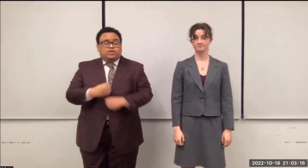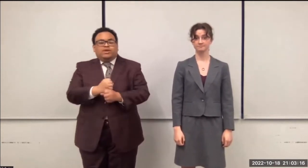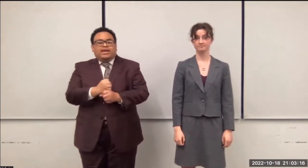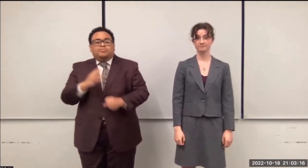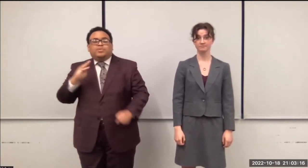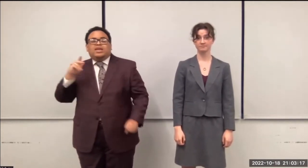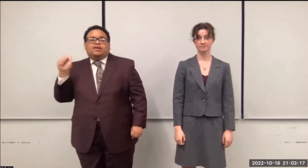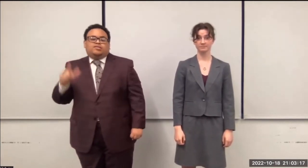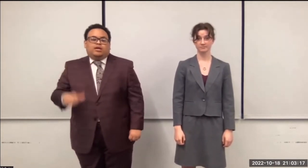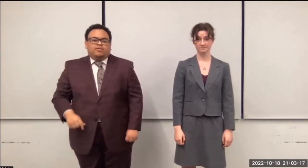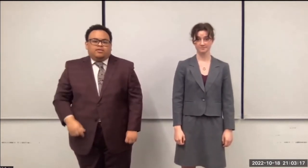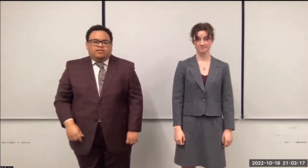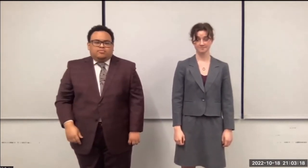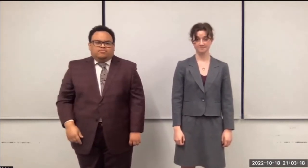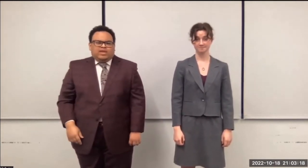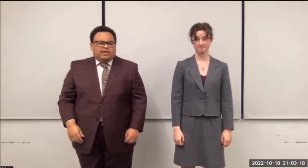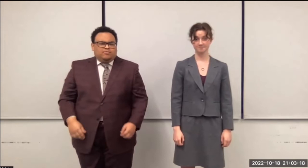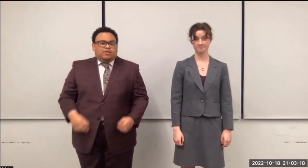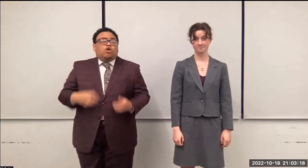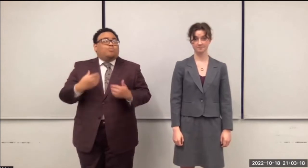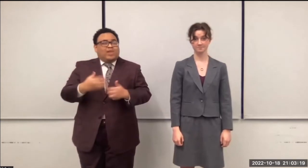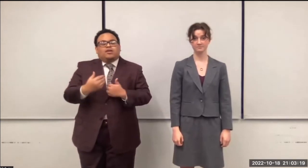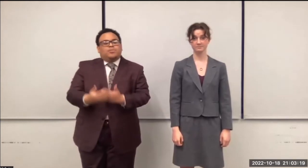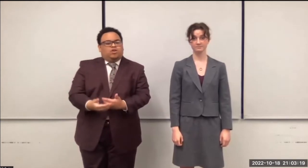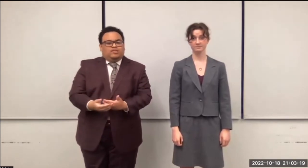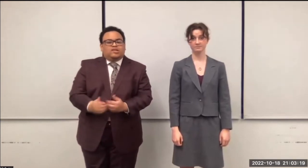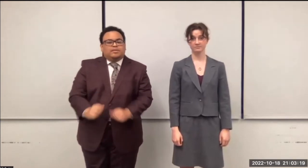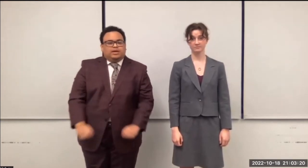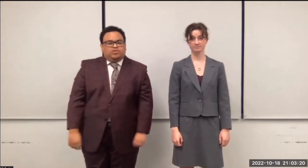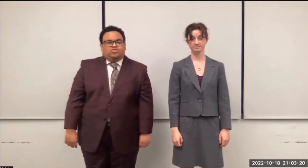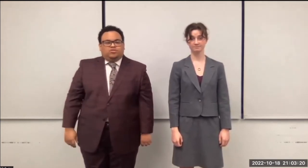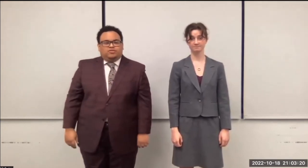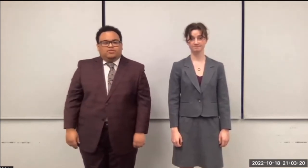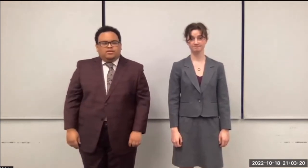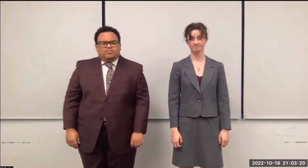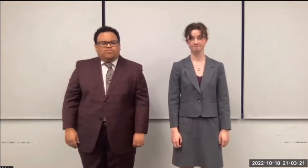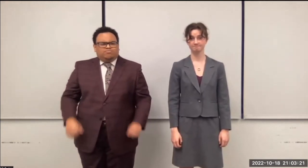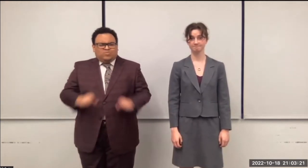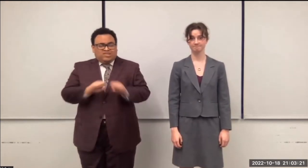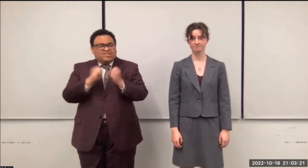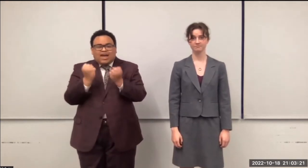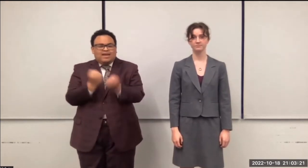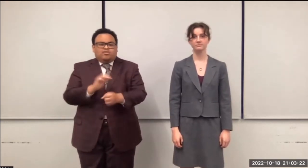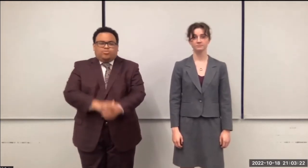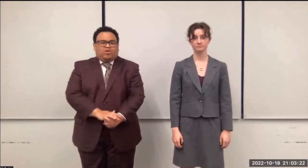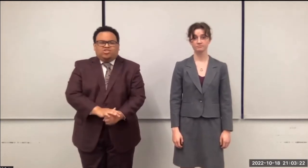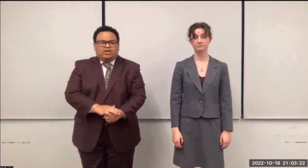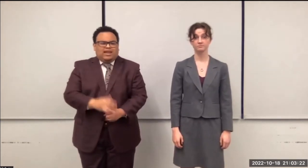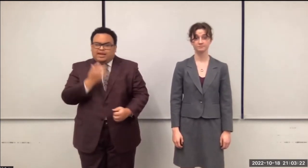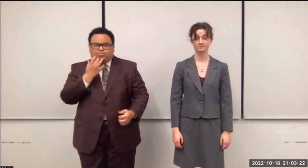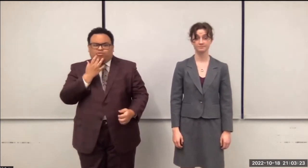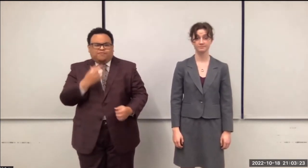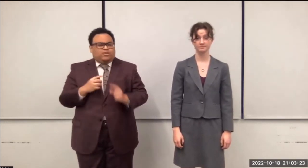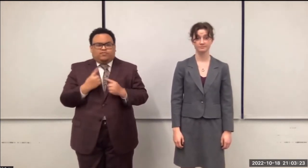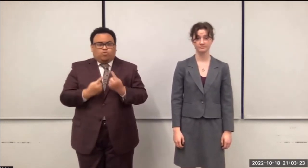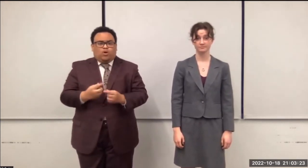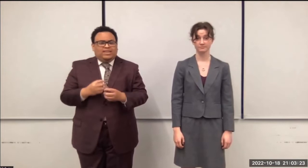created BASL, Black American Sign Language. But societal oppression and a preference for white